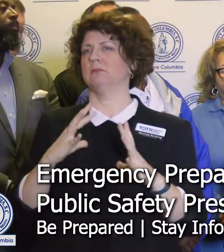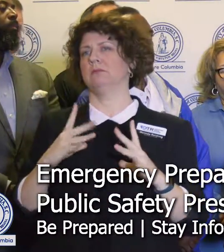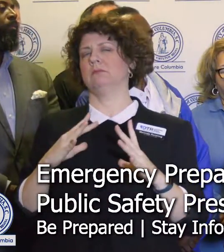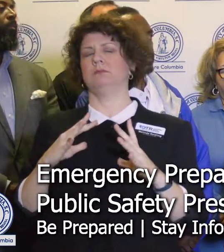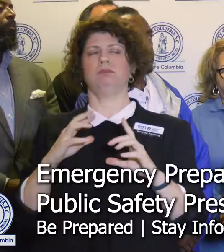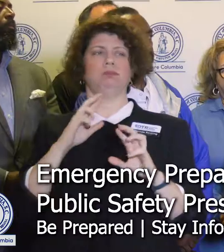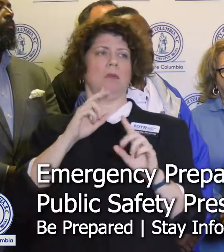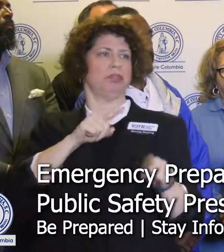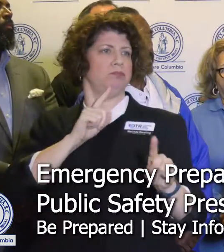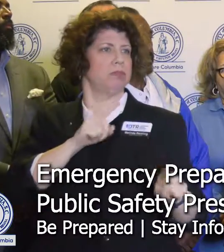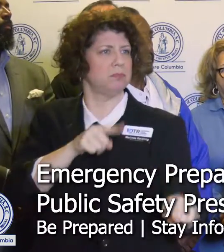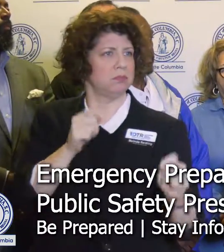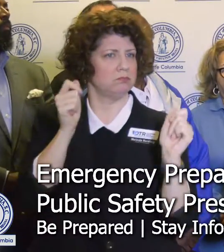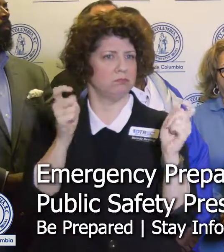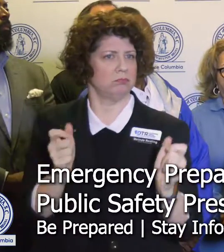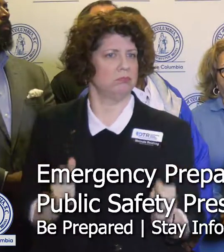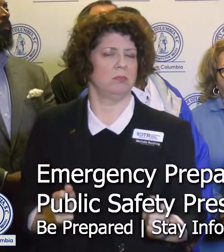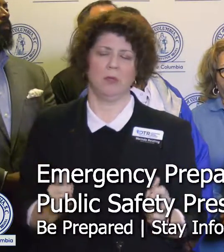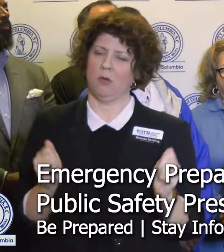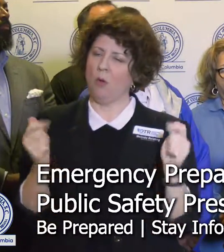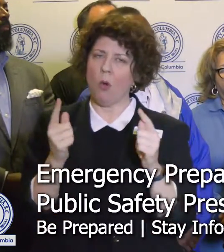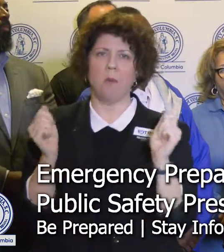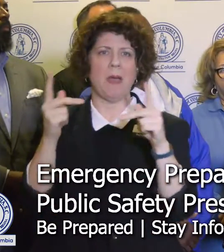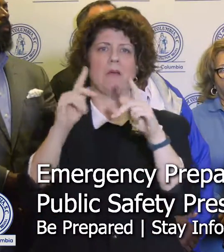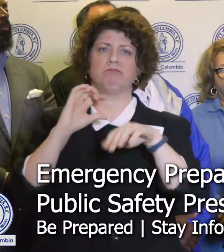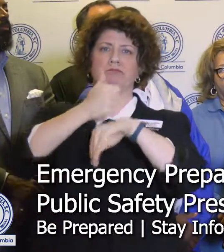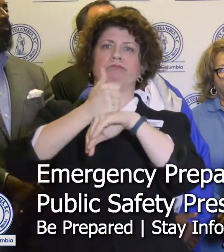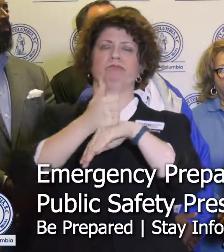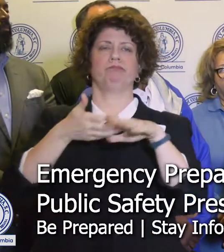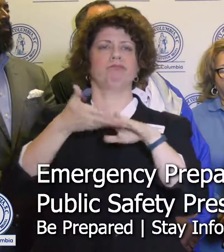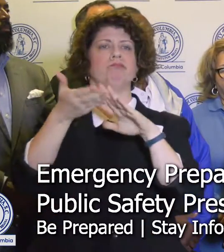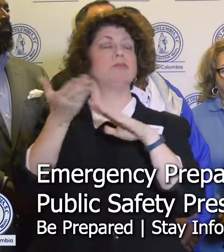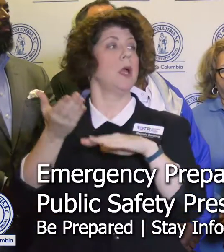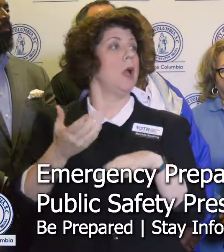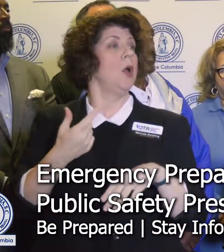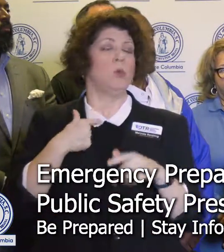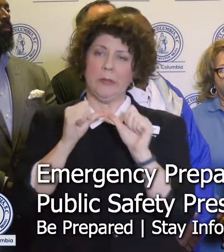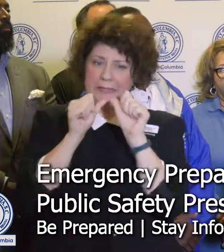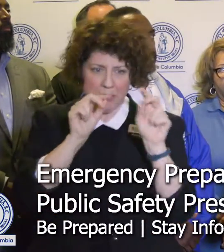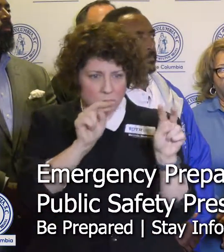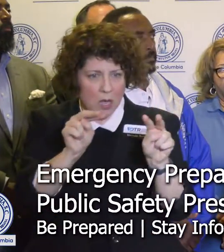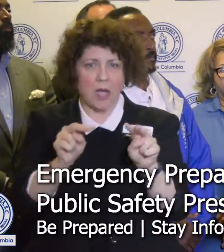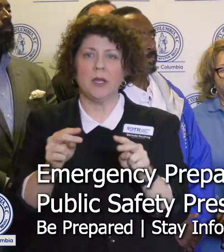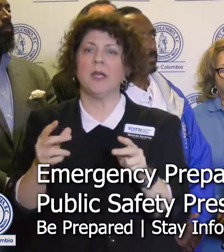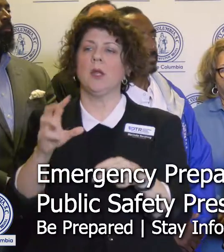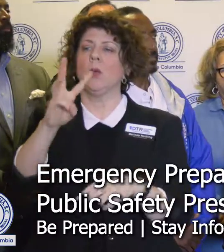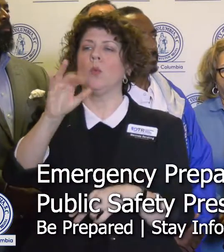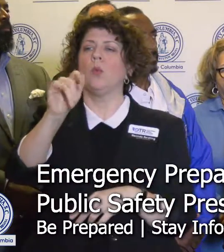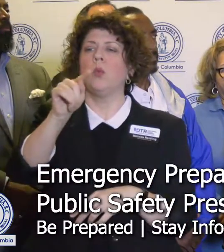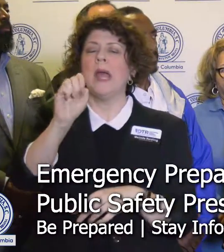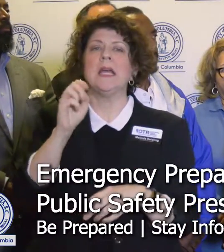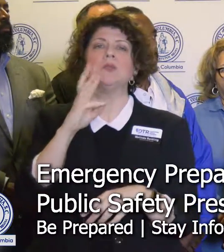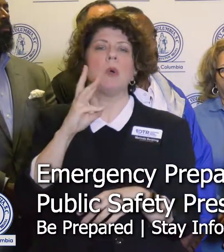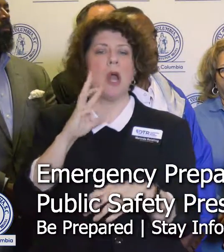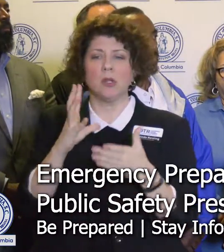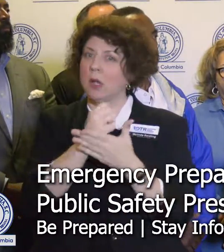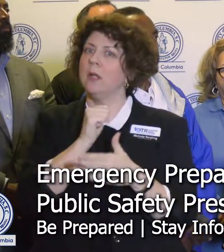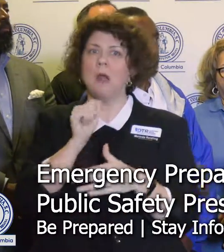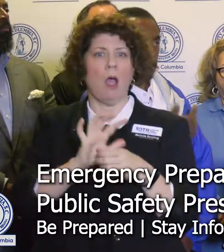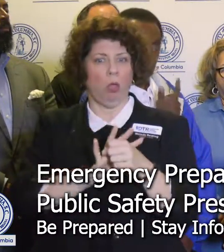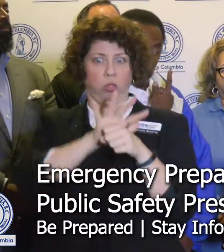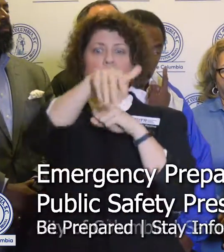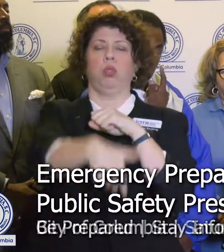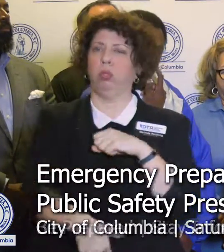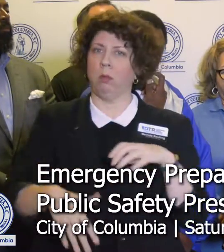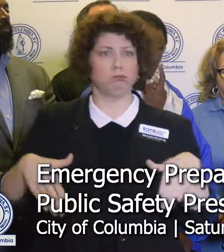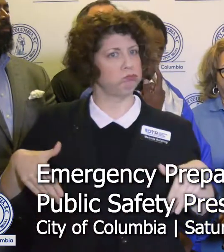and very helpful to get things back running. We're monitoring our wastewater collection system. We've had no sanitary sewer overflows to